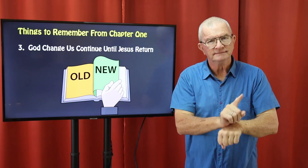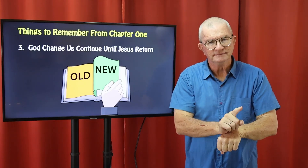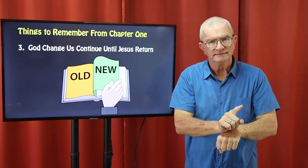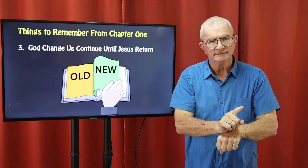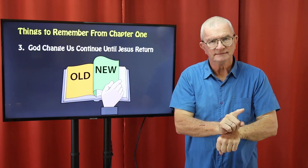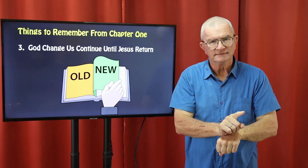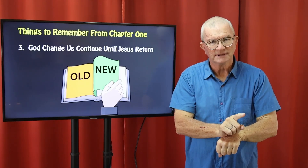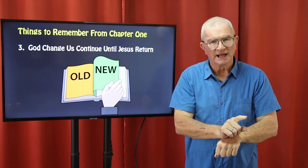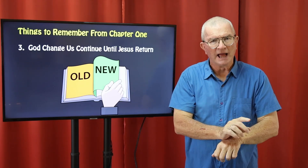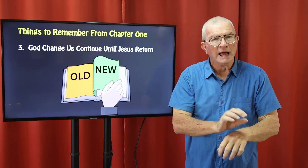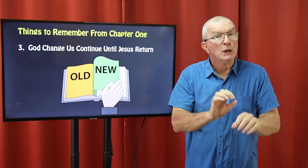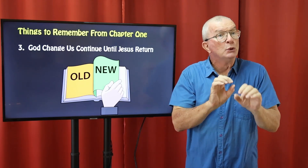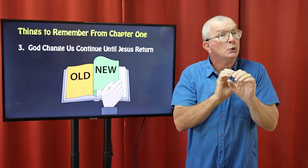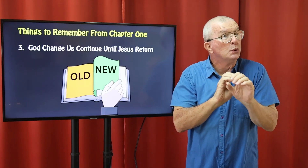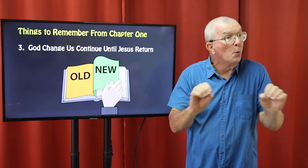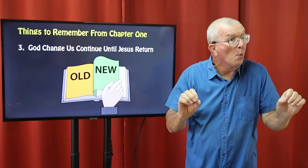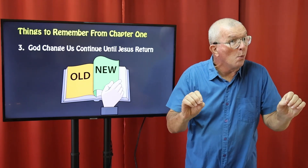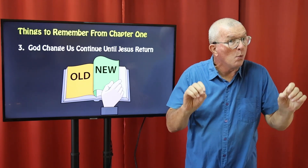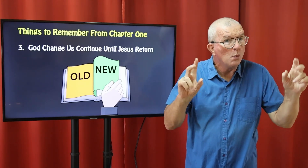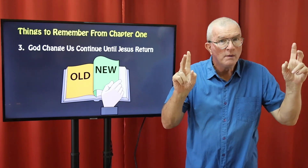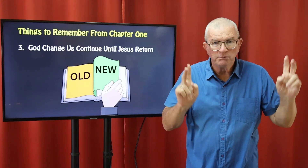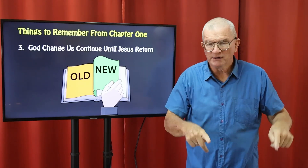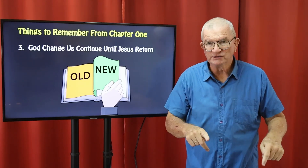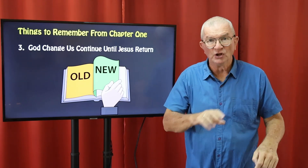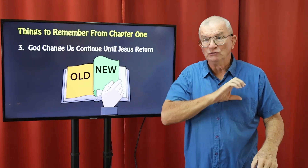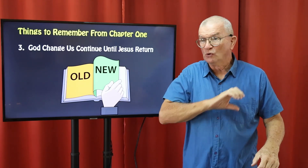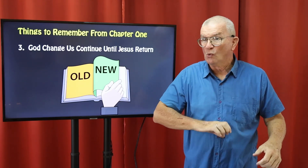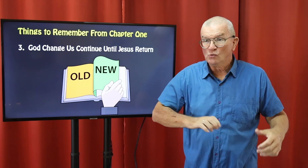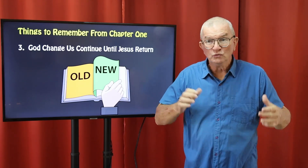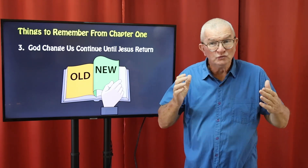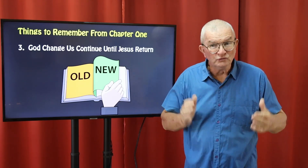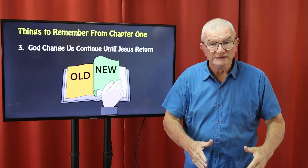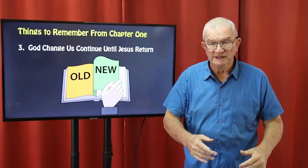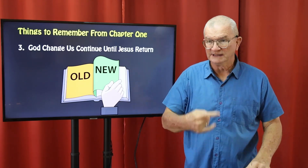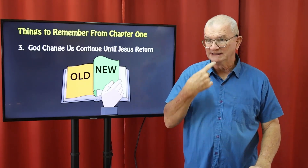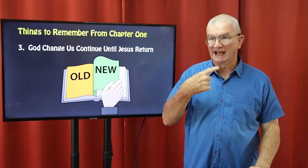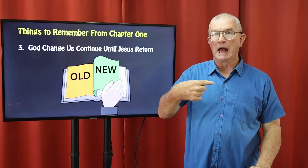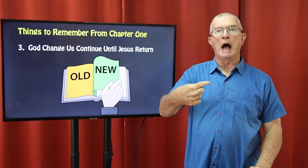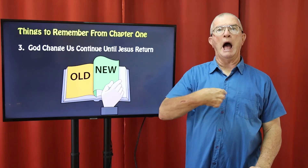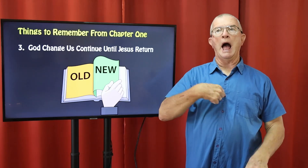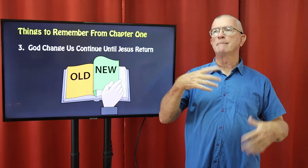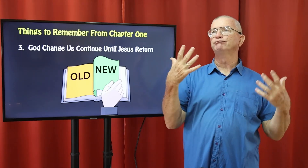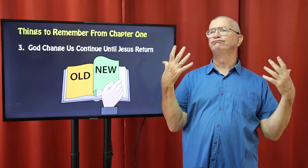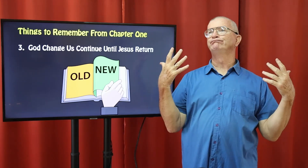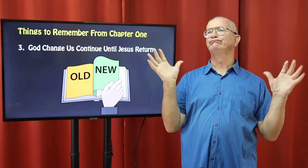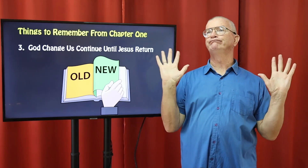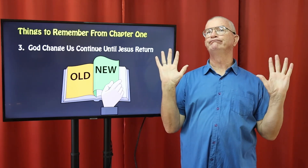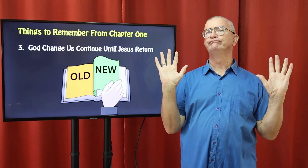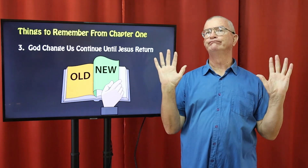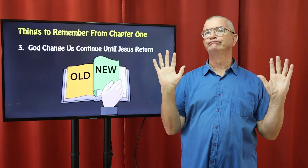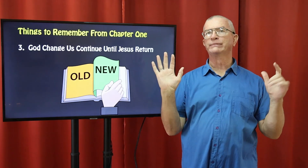Christ returns. No person, no Christian, can say, "I'm